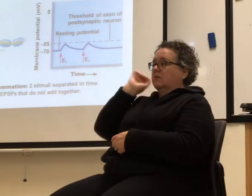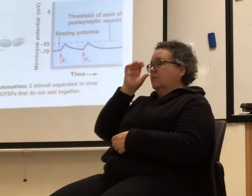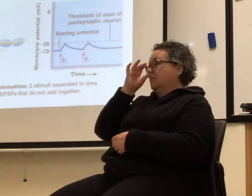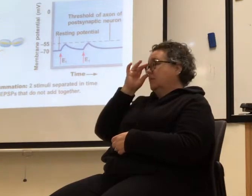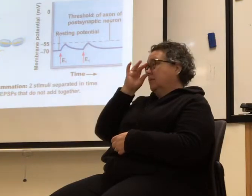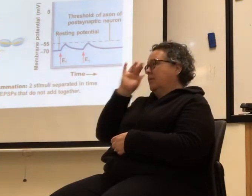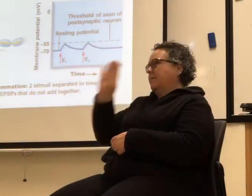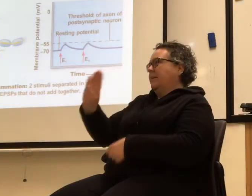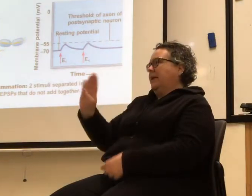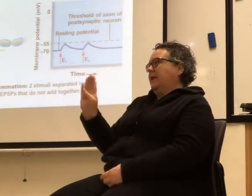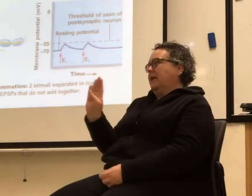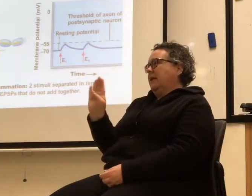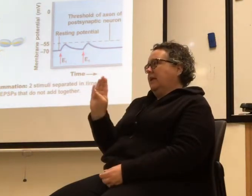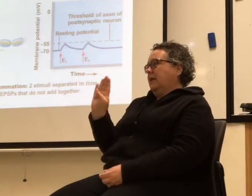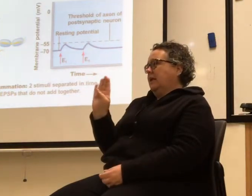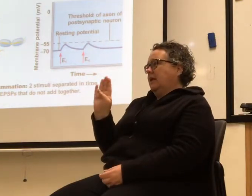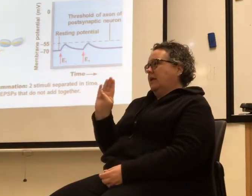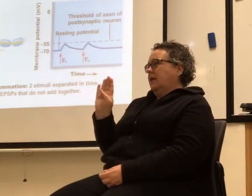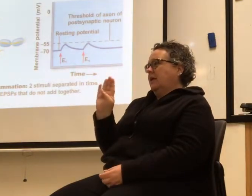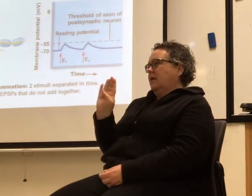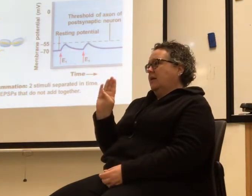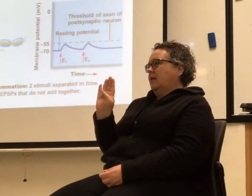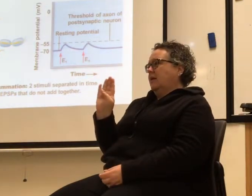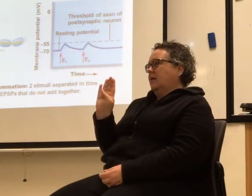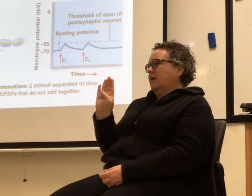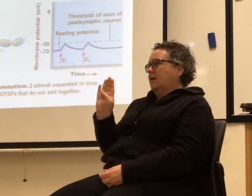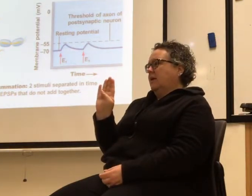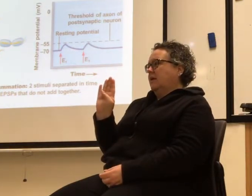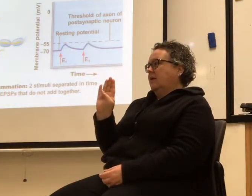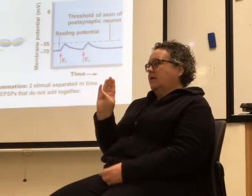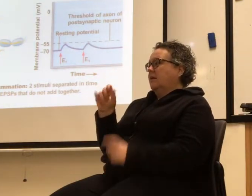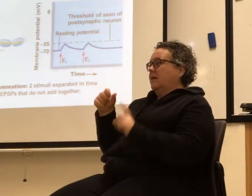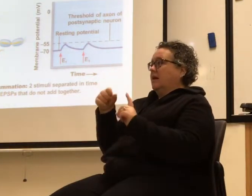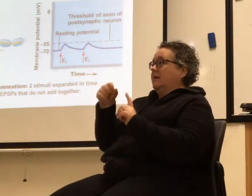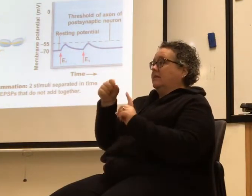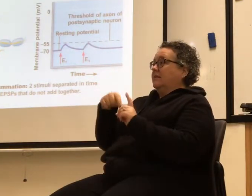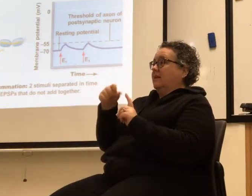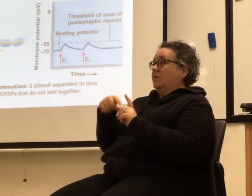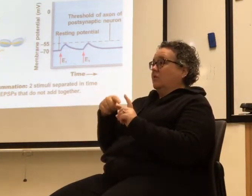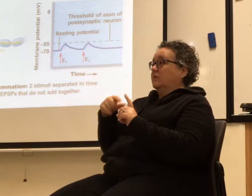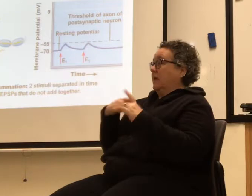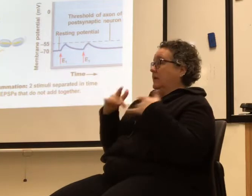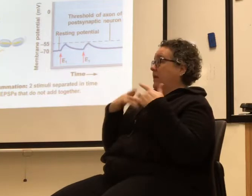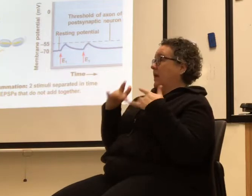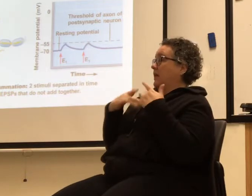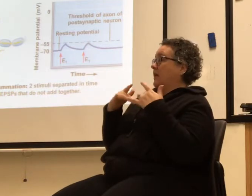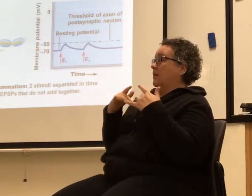B, where the signals excitatory or inhibitory?